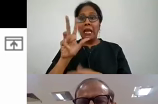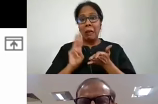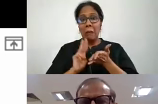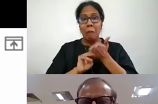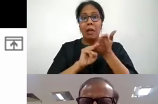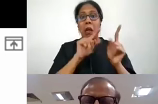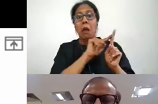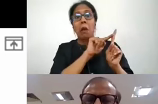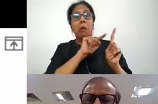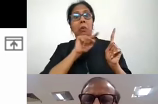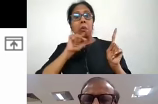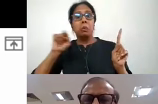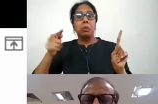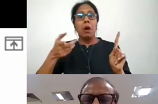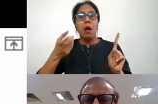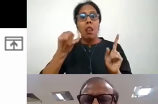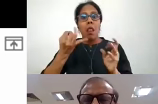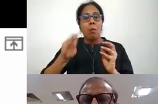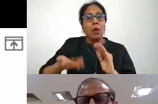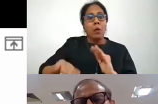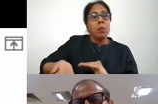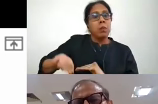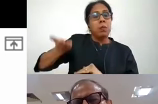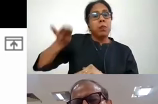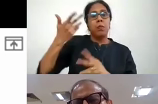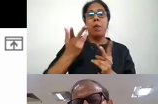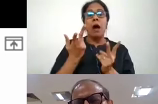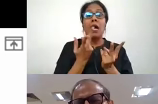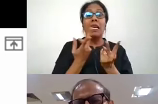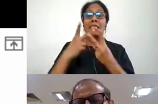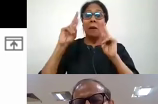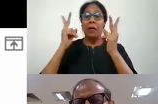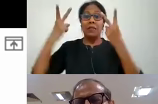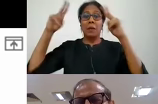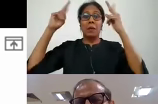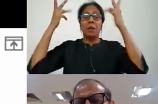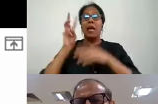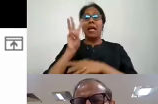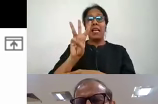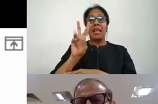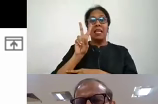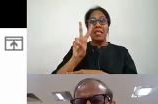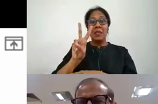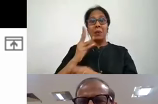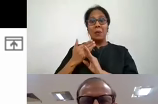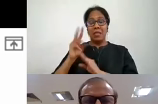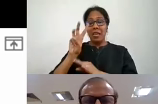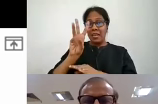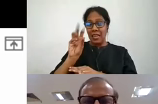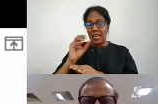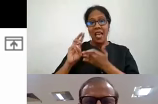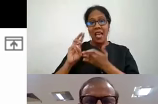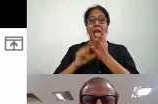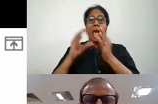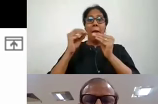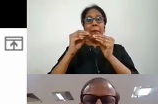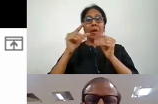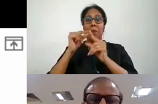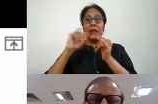speeds are also increasing, is tripled from 30 Mbps in 2018 to 92 Mbps in 2023.